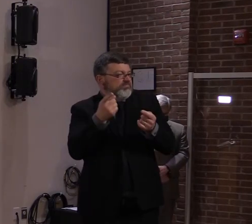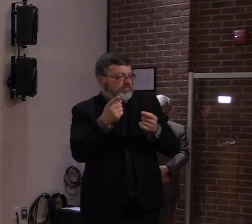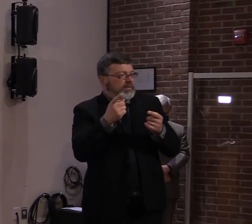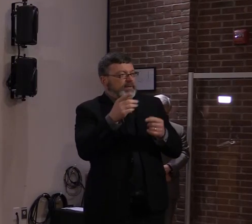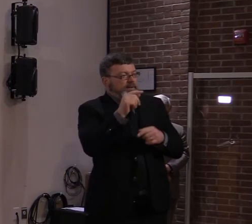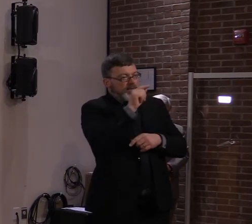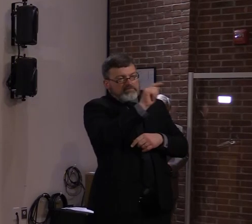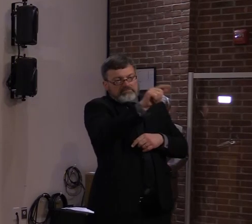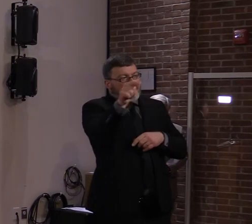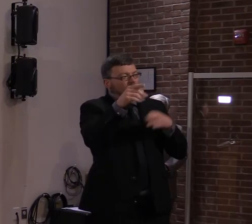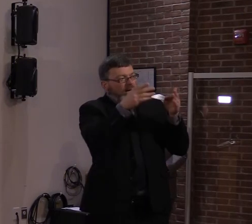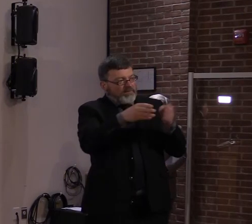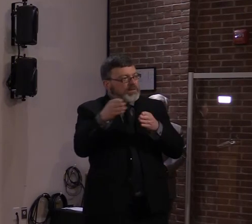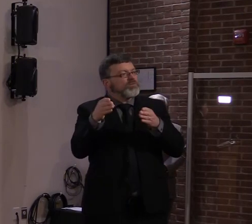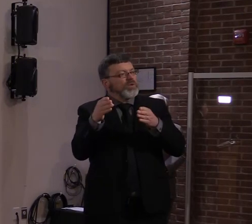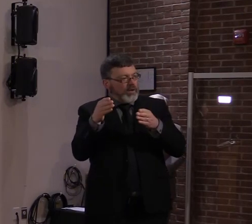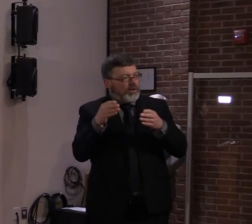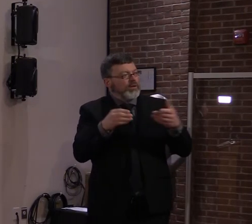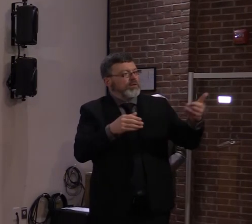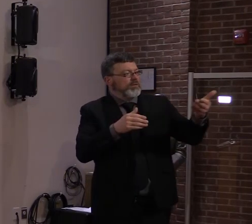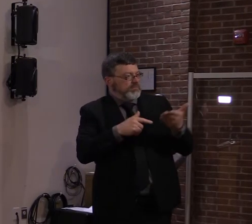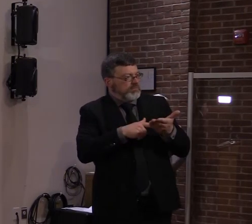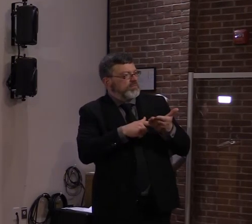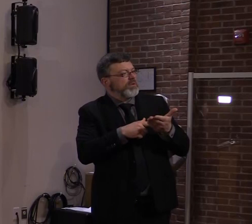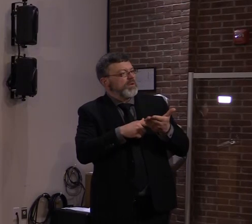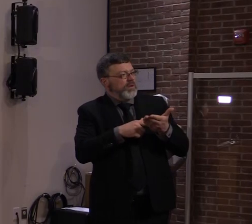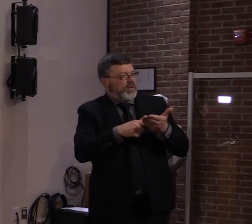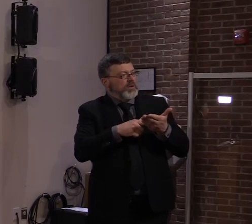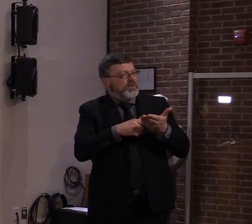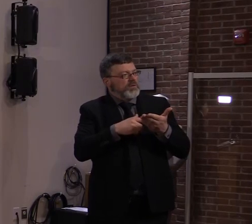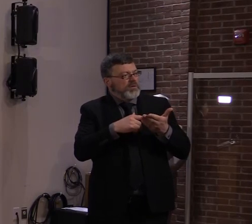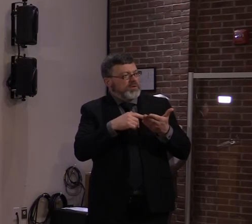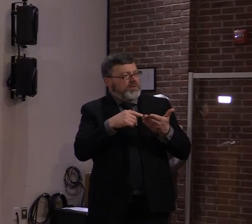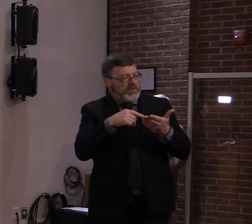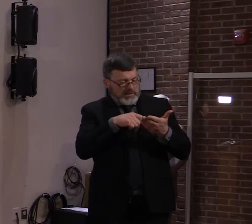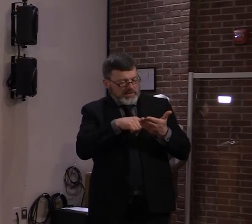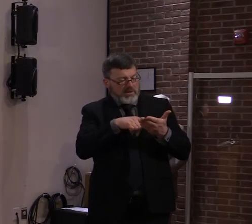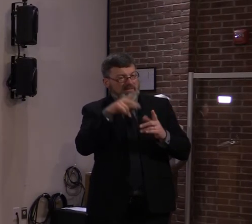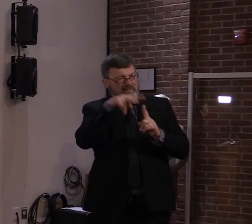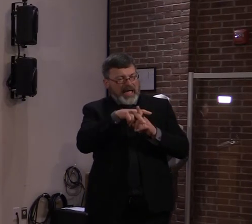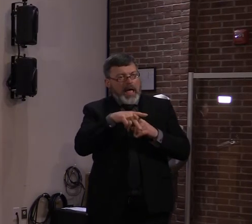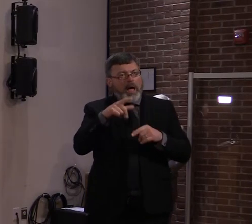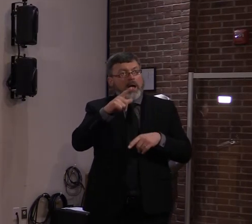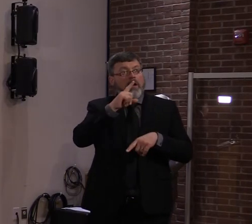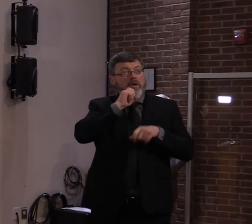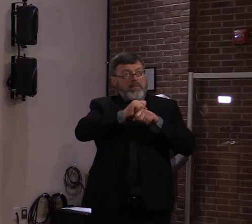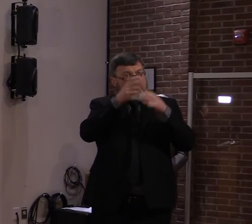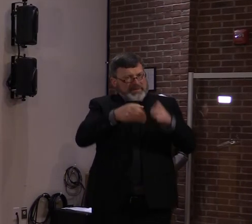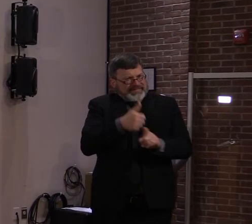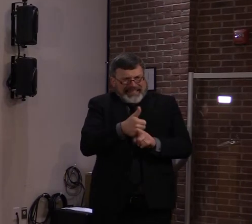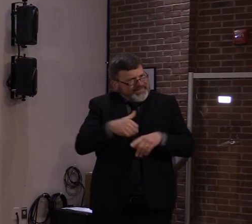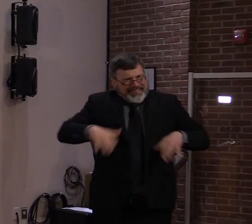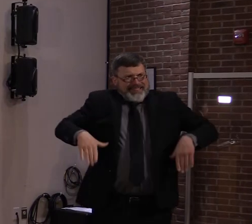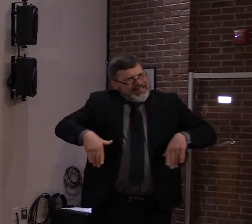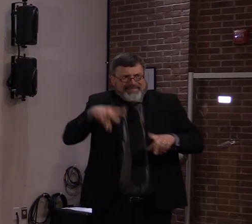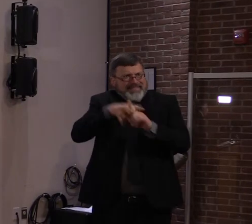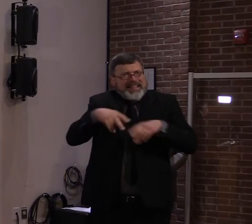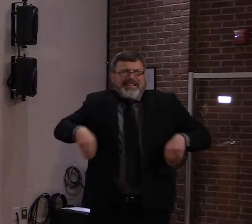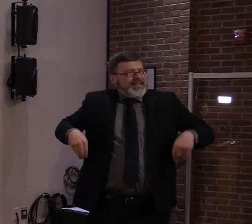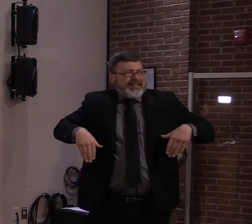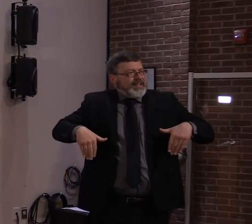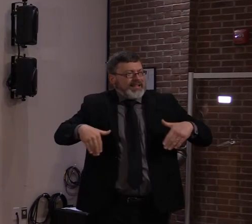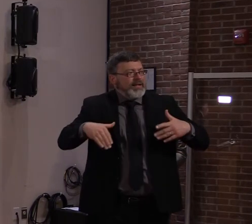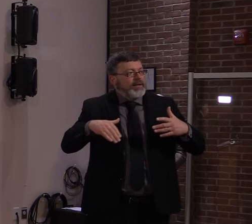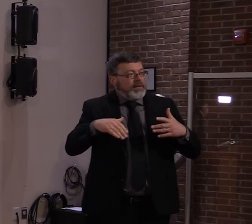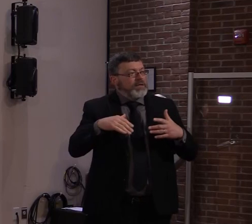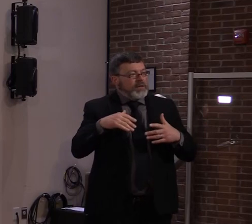saying they filed a claim and they didn't, they should report that to the department immediately. I will use this opportunity, just because it is part